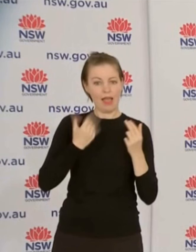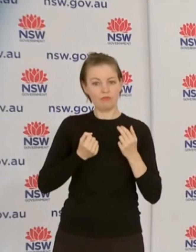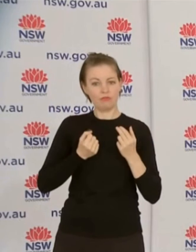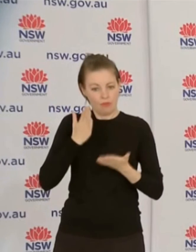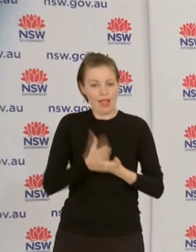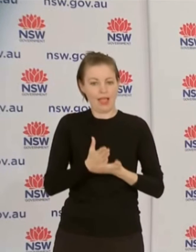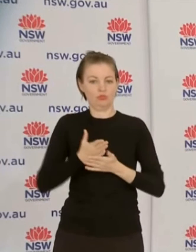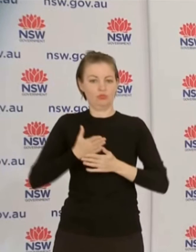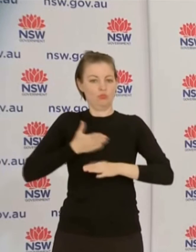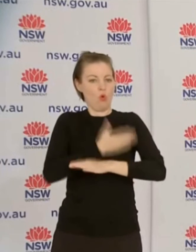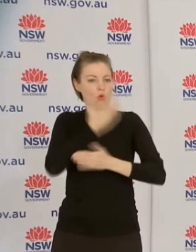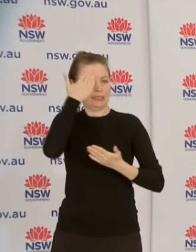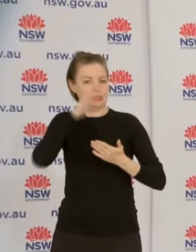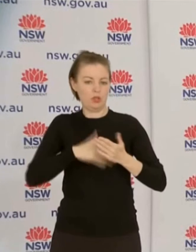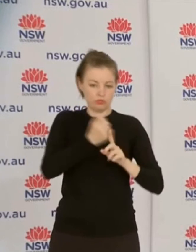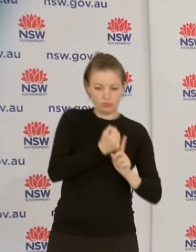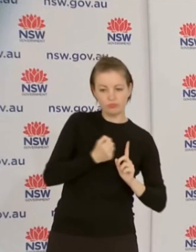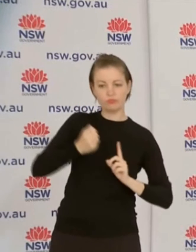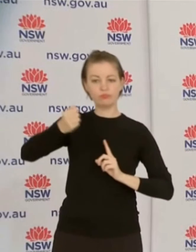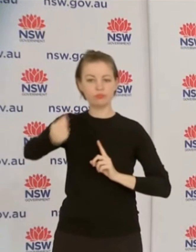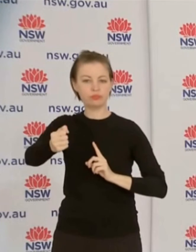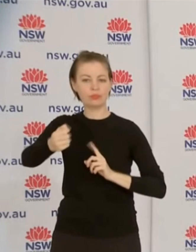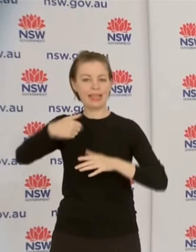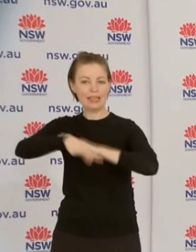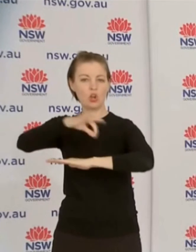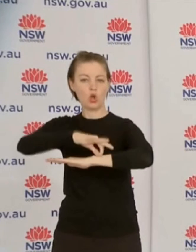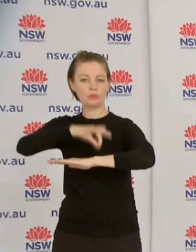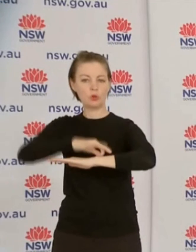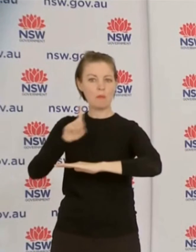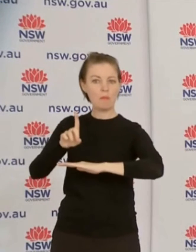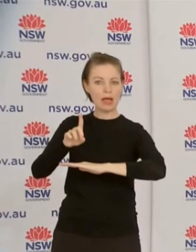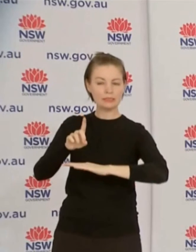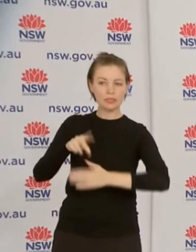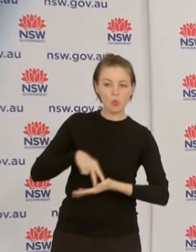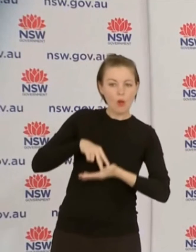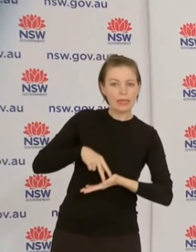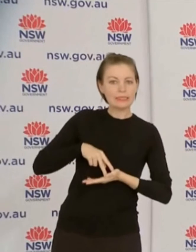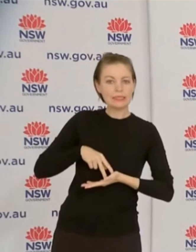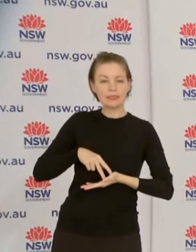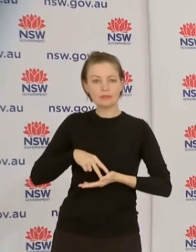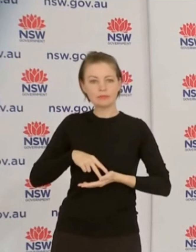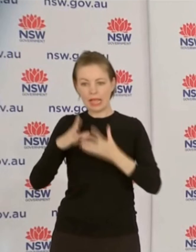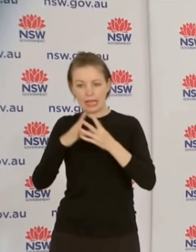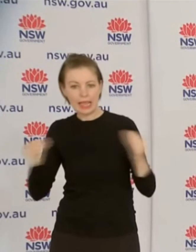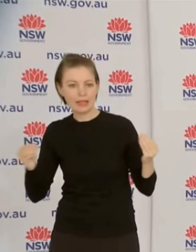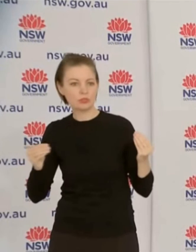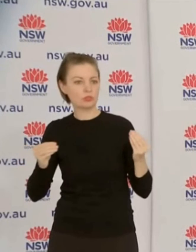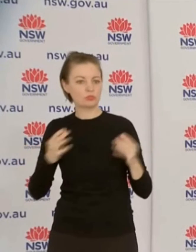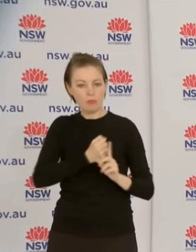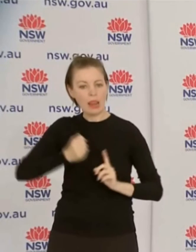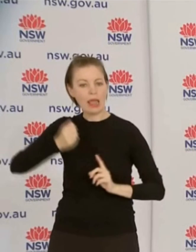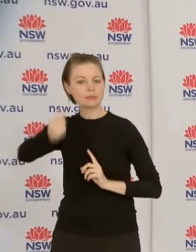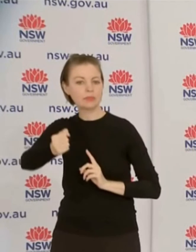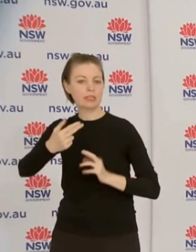prevent aged care facilities and hospitals from cancelling these important placements? Obviously, the placements are